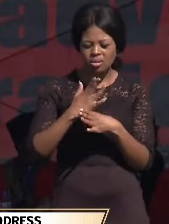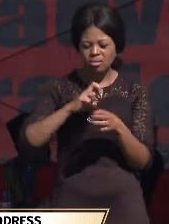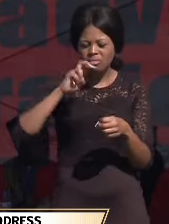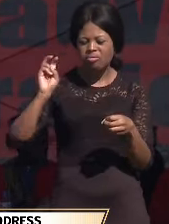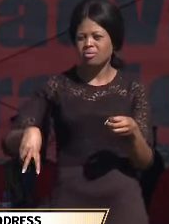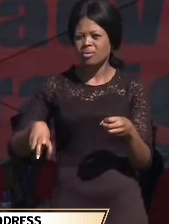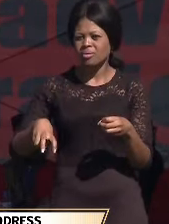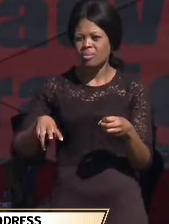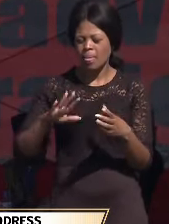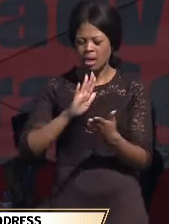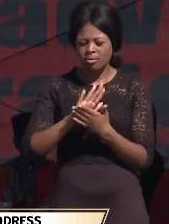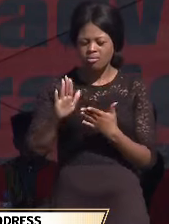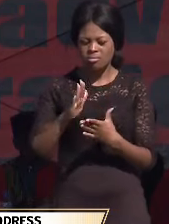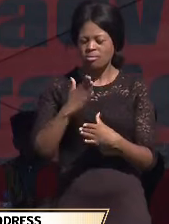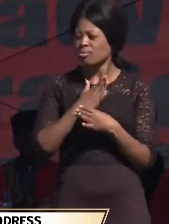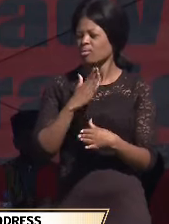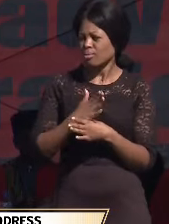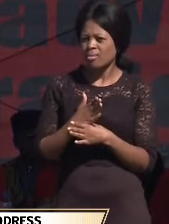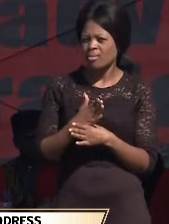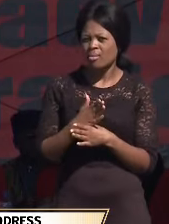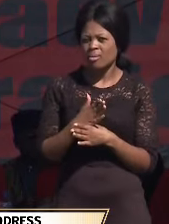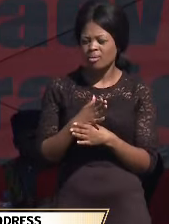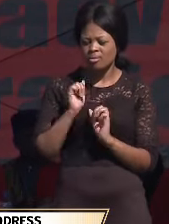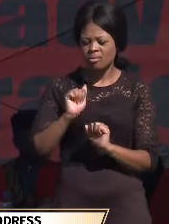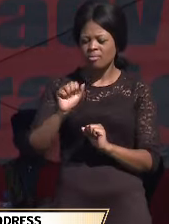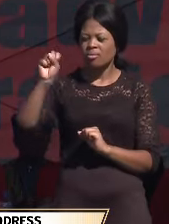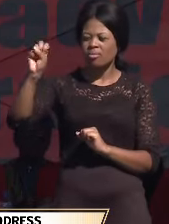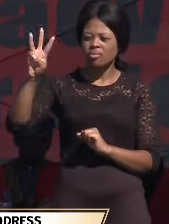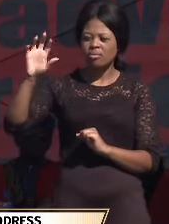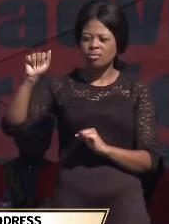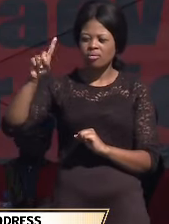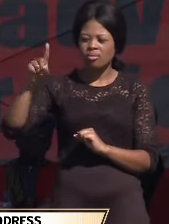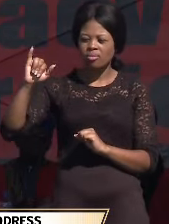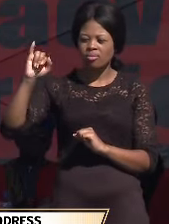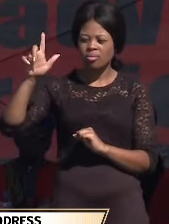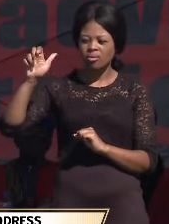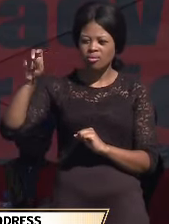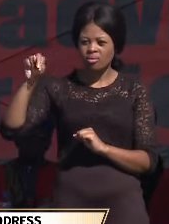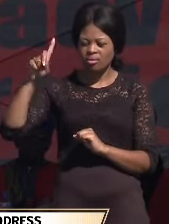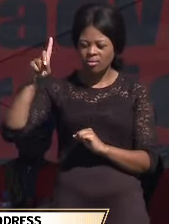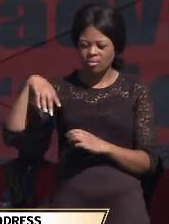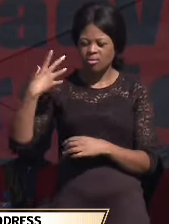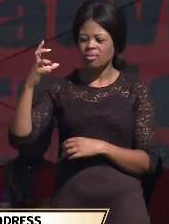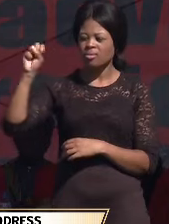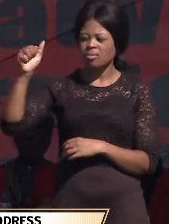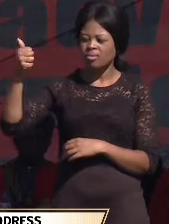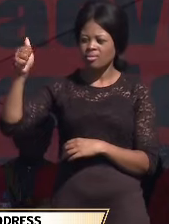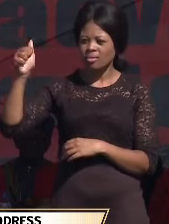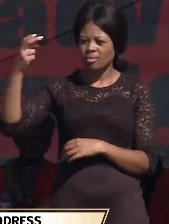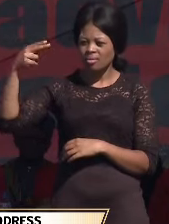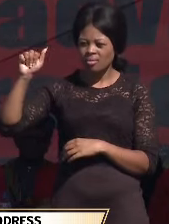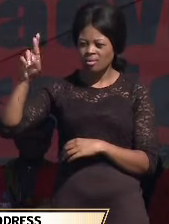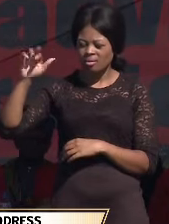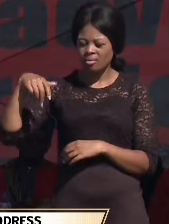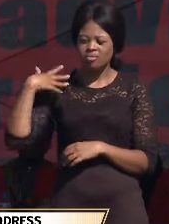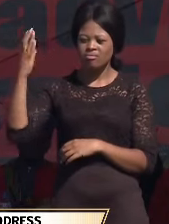and also greet the workers of Swaziland, of Western Sahara, of